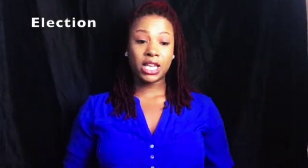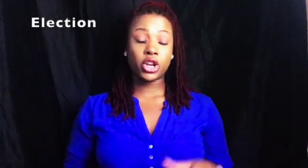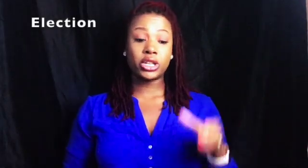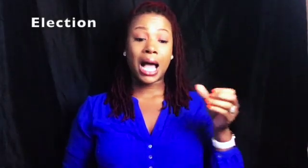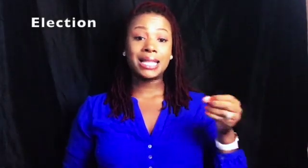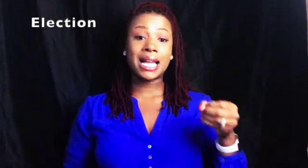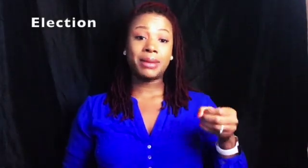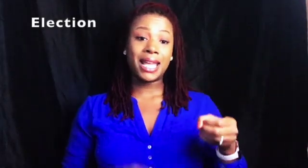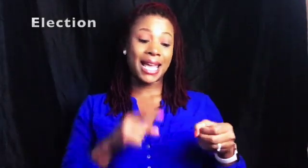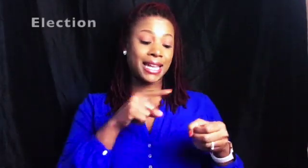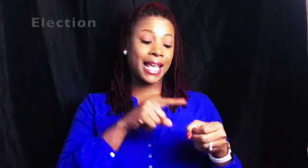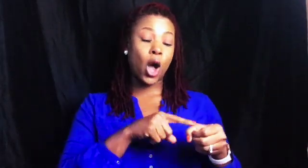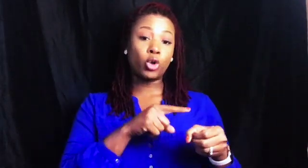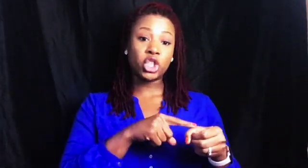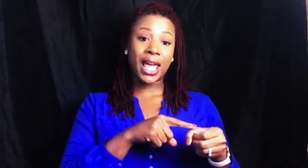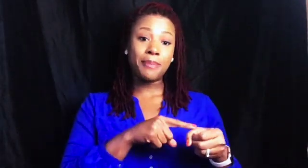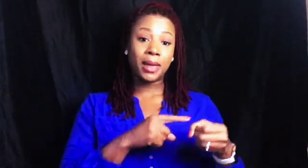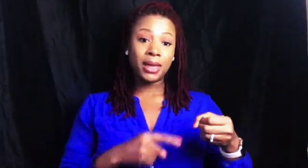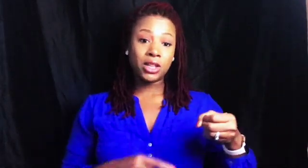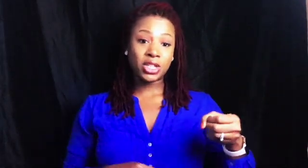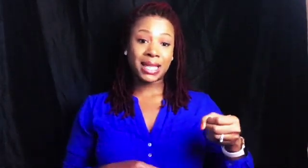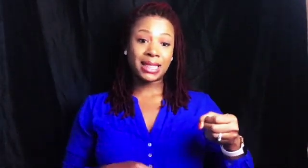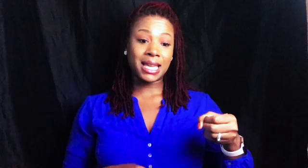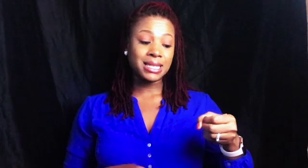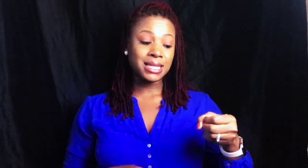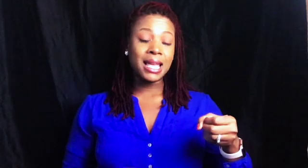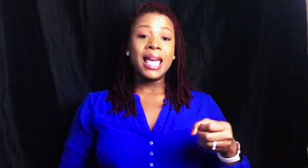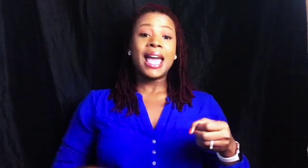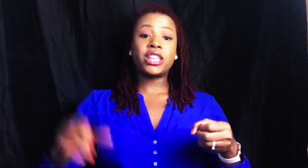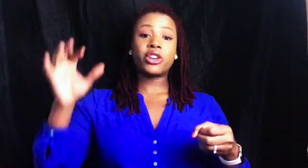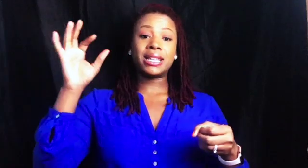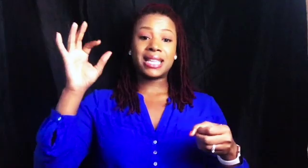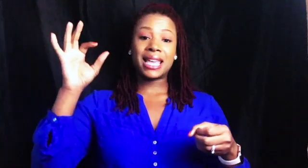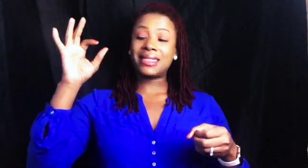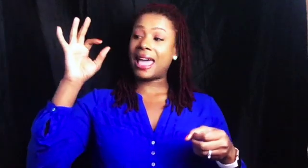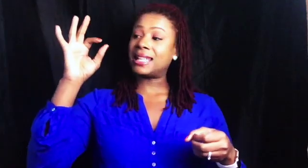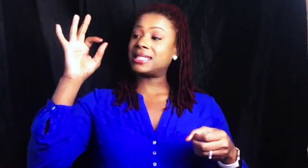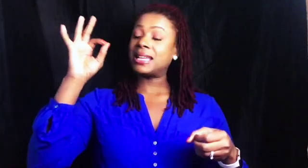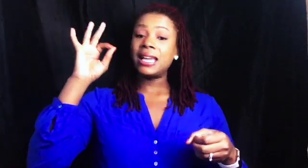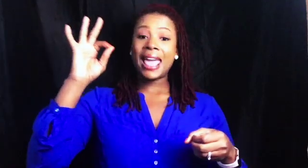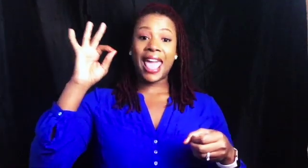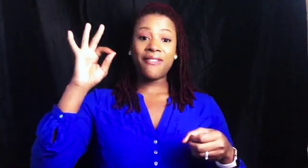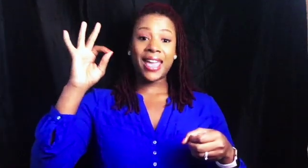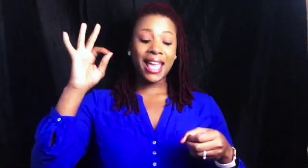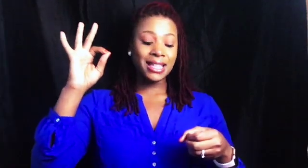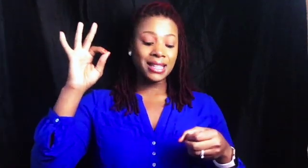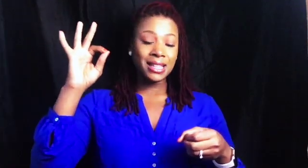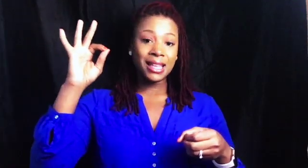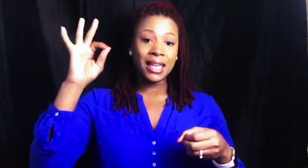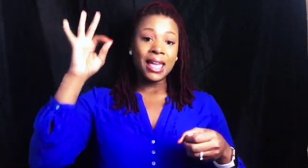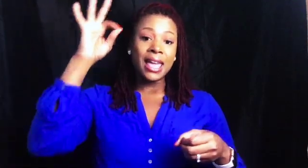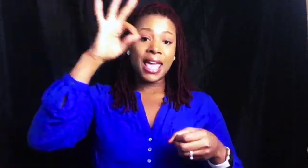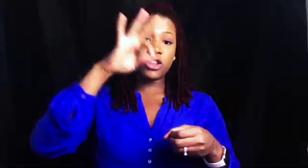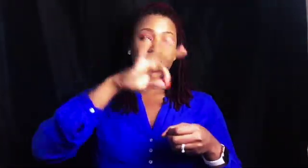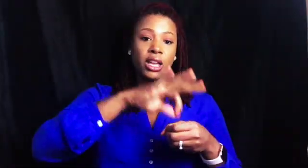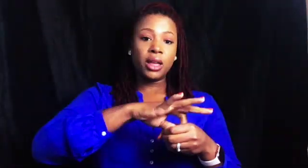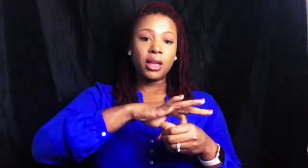your non-dominant hand in a O shape, just like this, and you're going to take that F hand, and you're going to